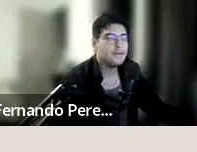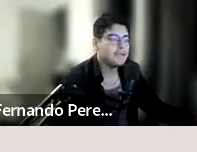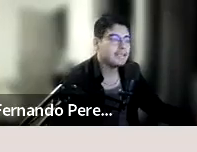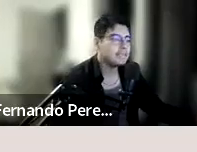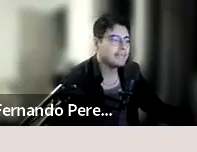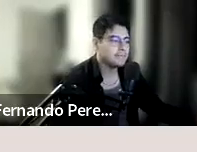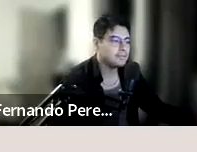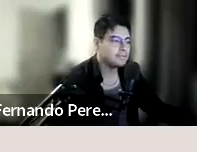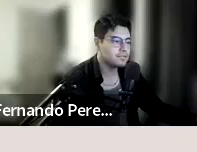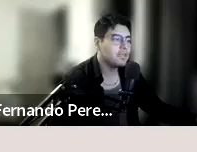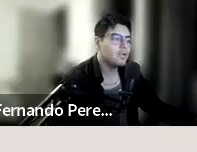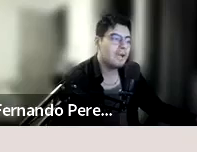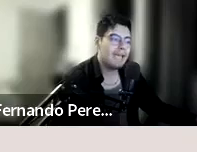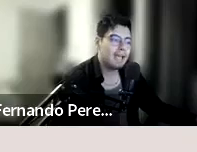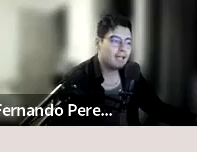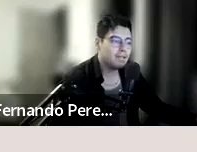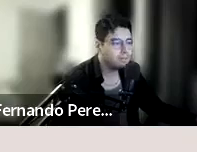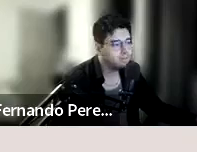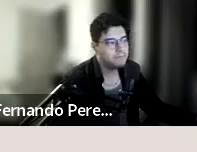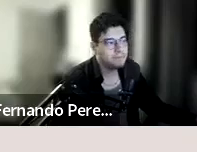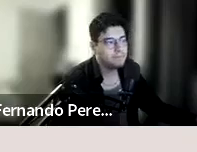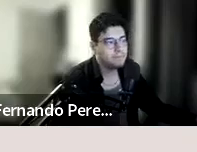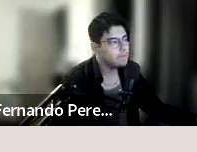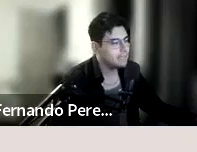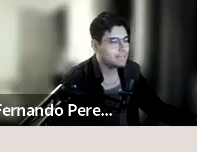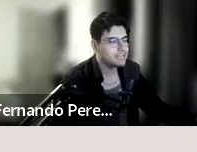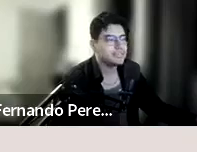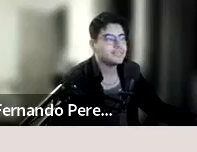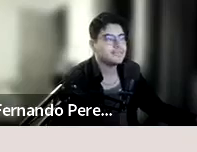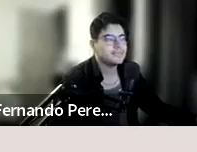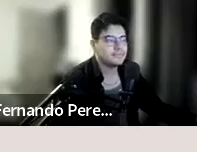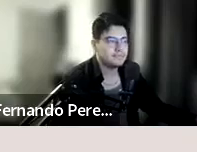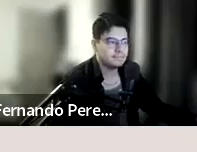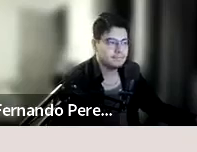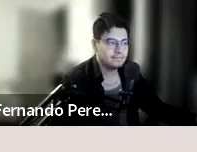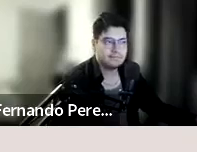ya terminamos. Well, we finished.